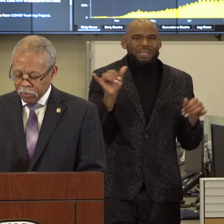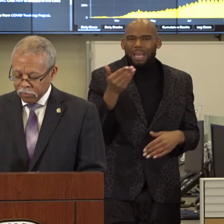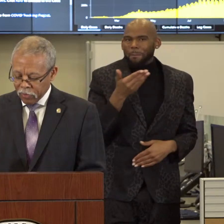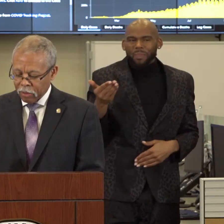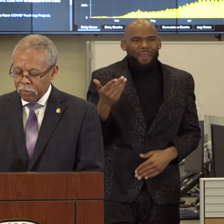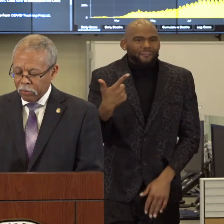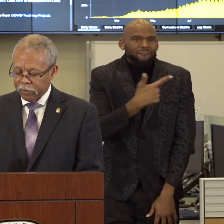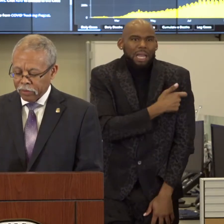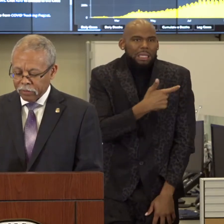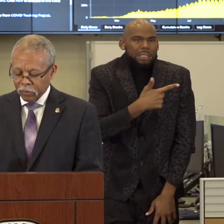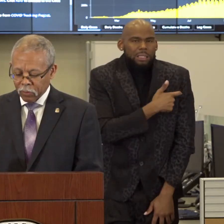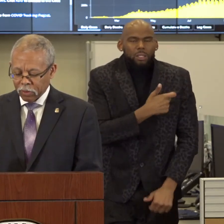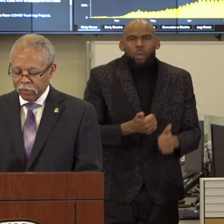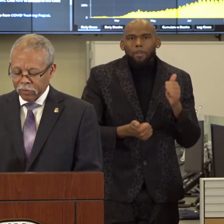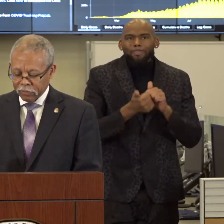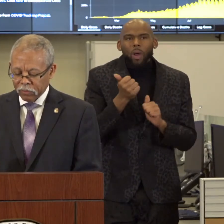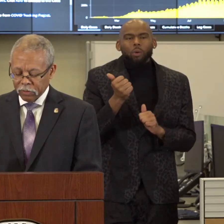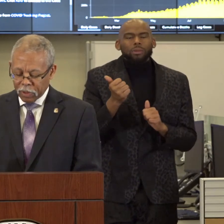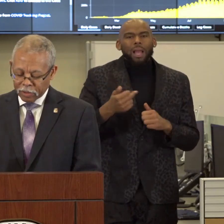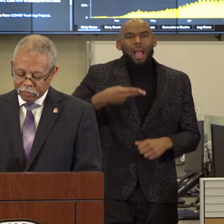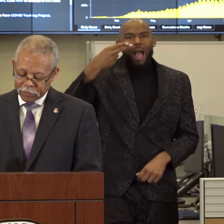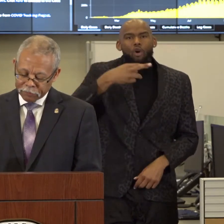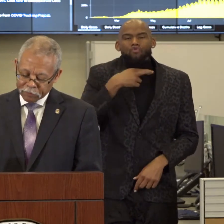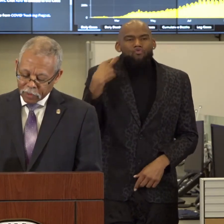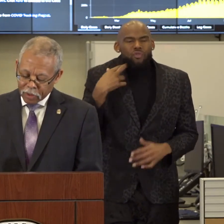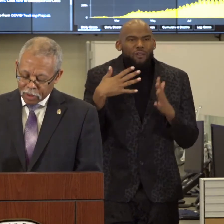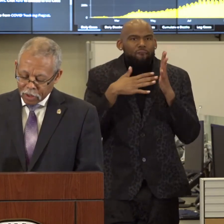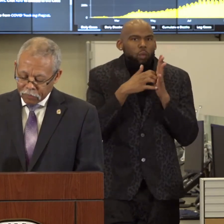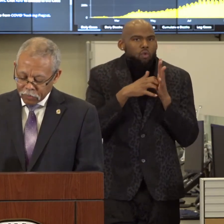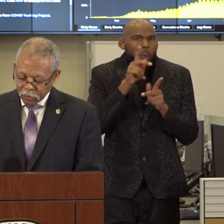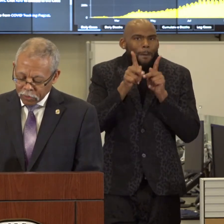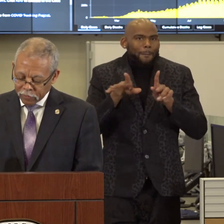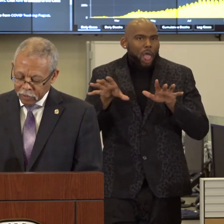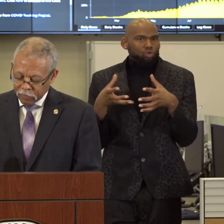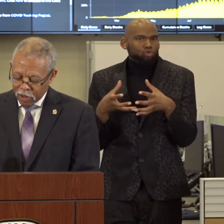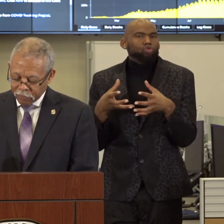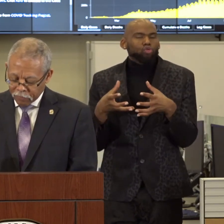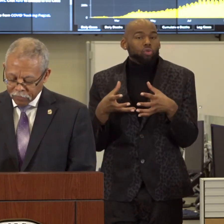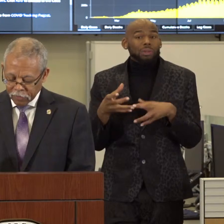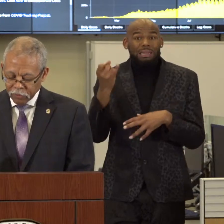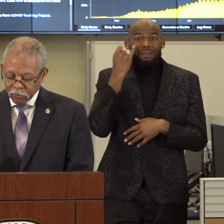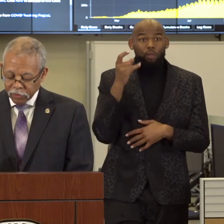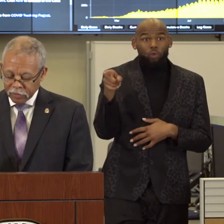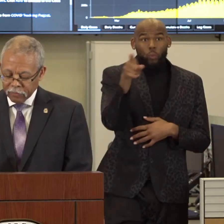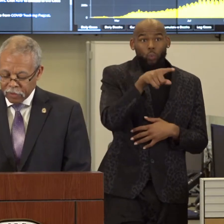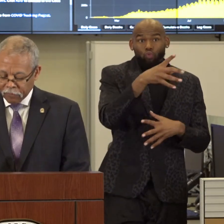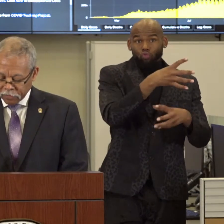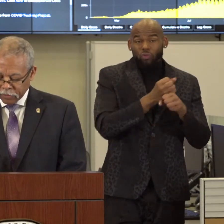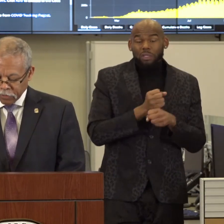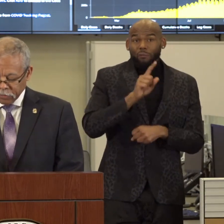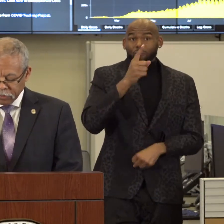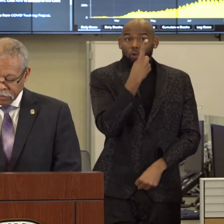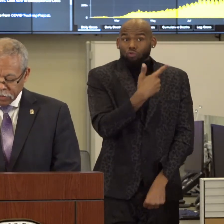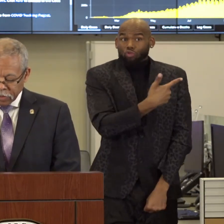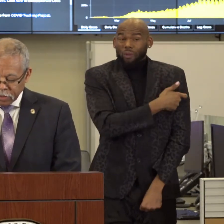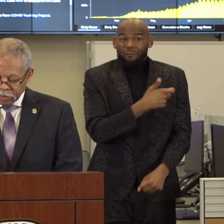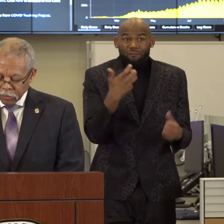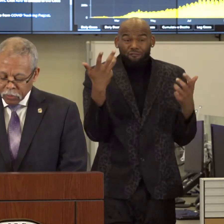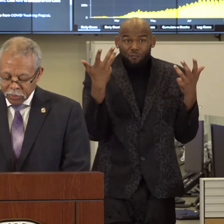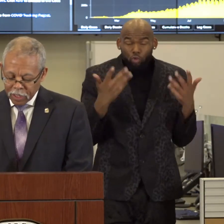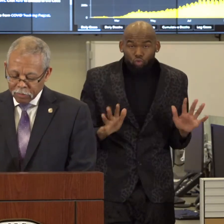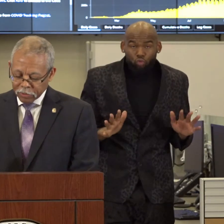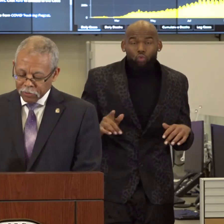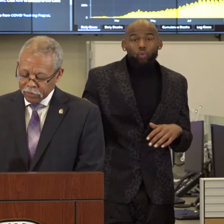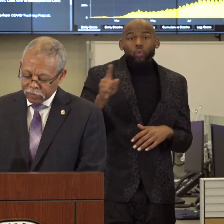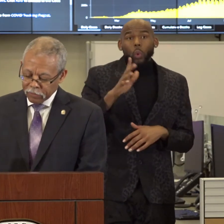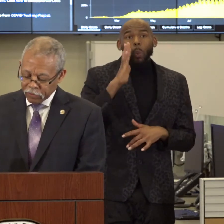vaccinate our most vulnerable residents and workers as soon as possible. If you've received our first dose, you